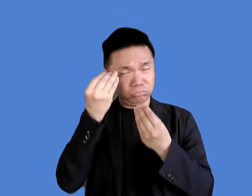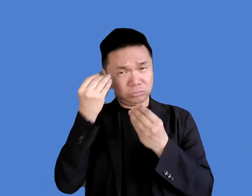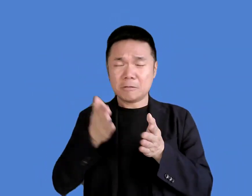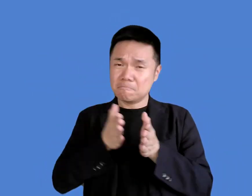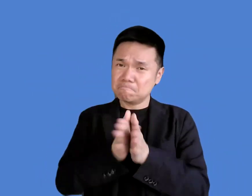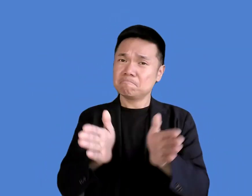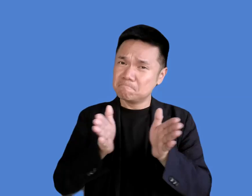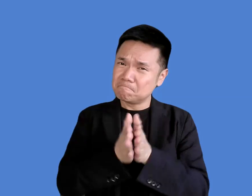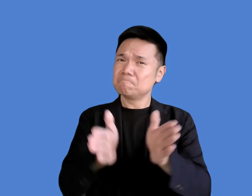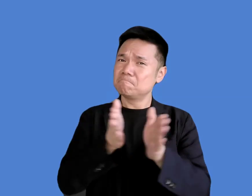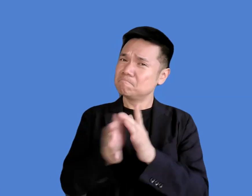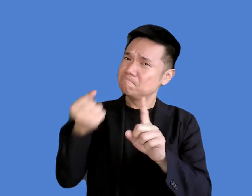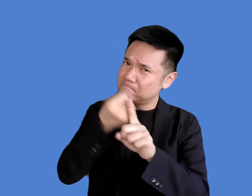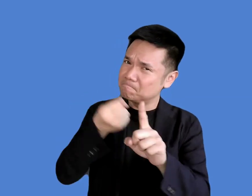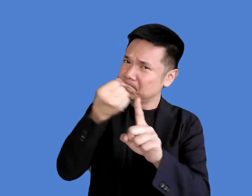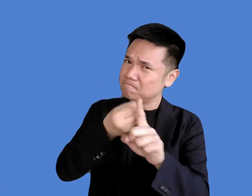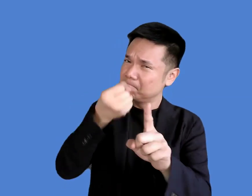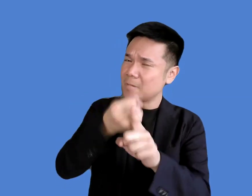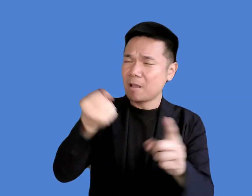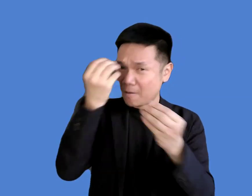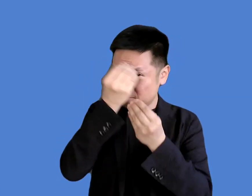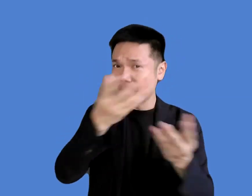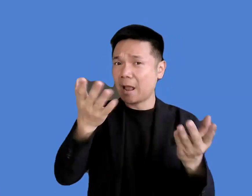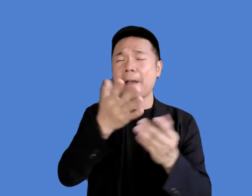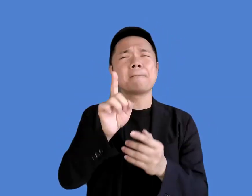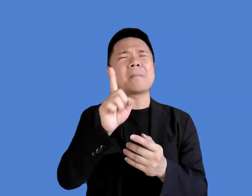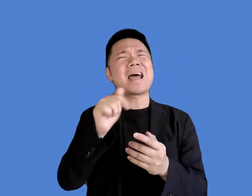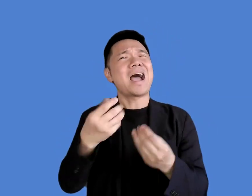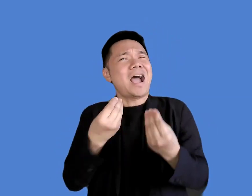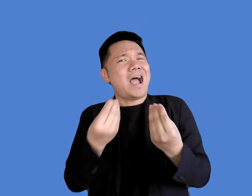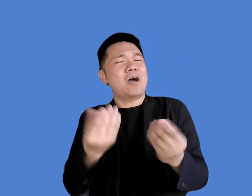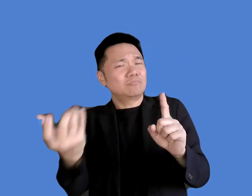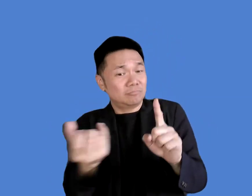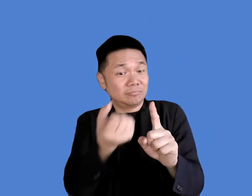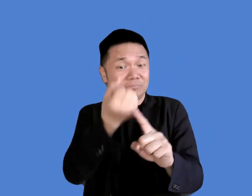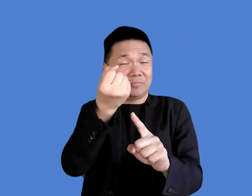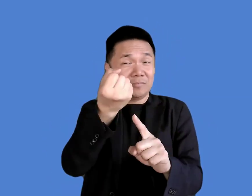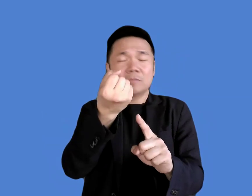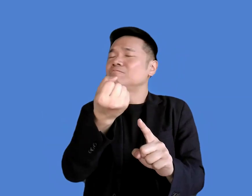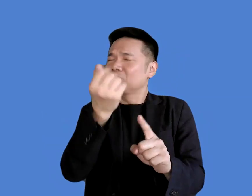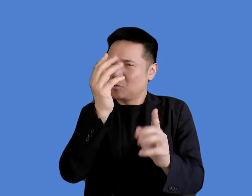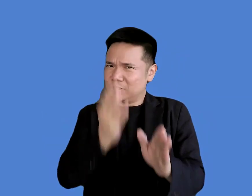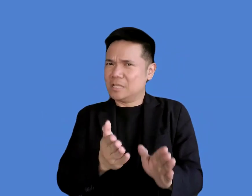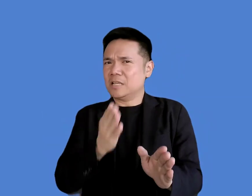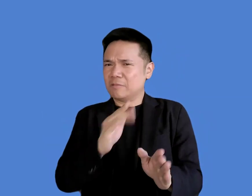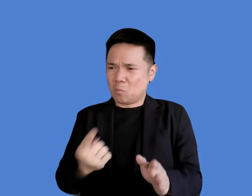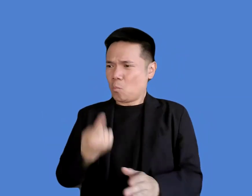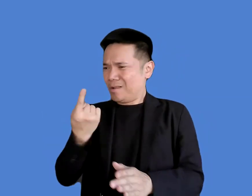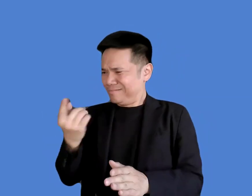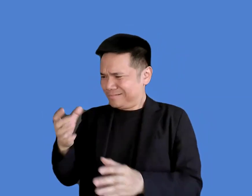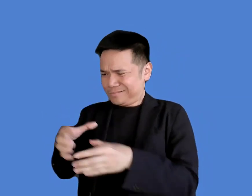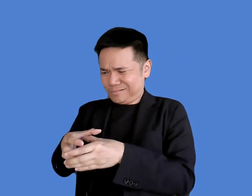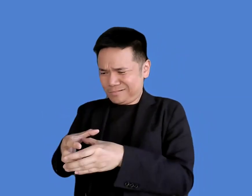before. But unlocking it requires concerted action and effort by a range of diverse stakeholders